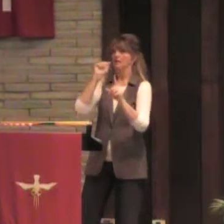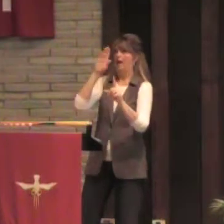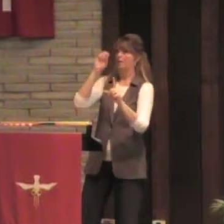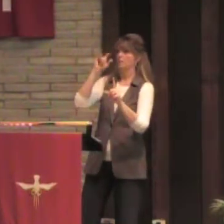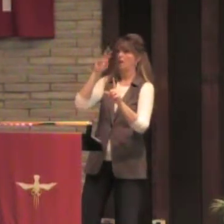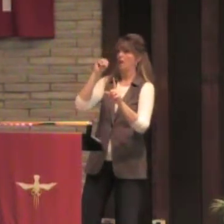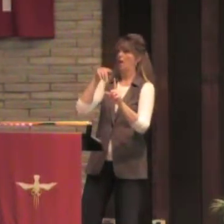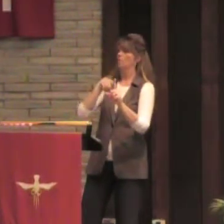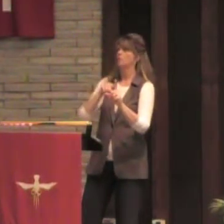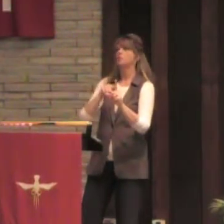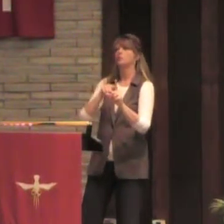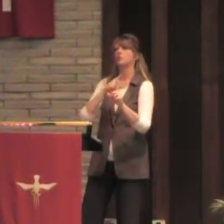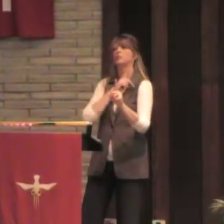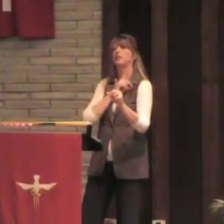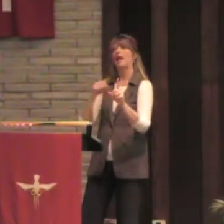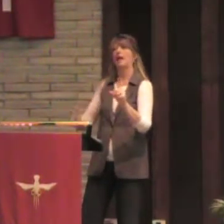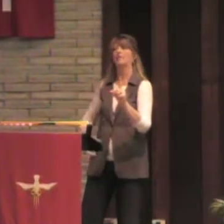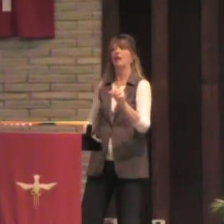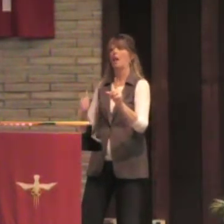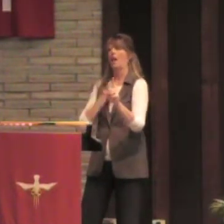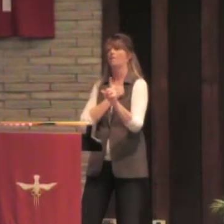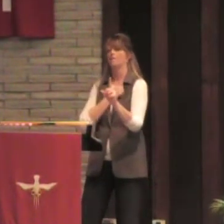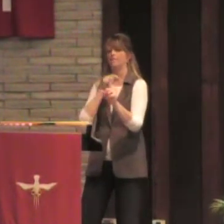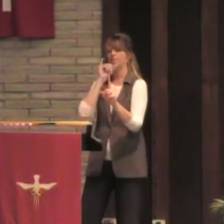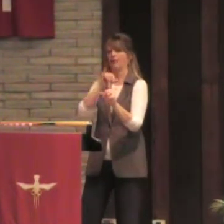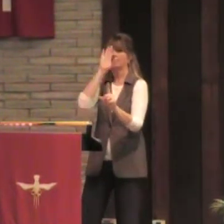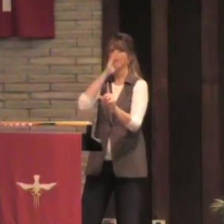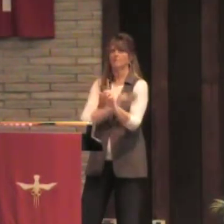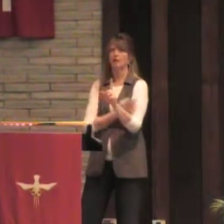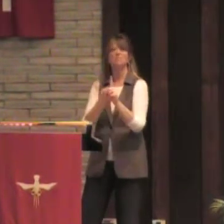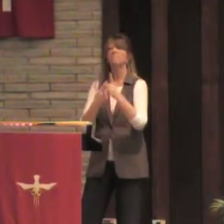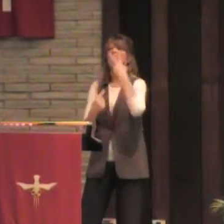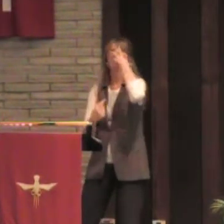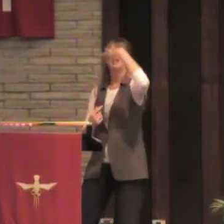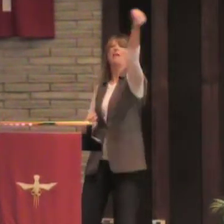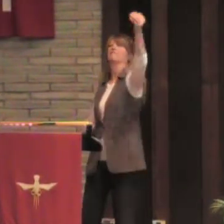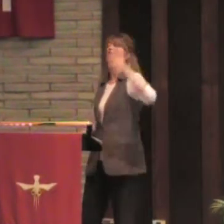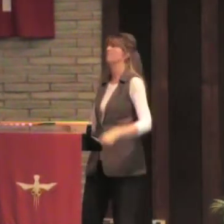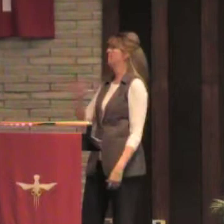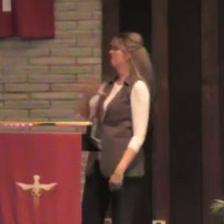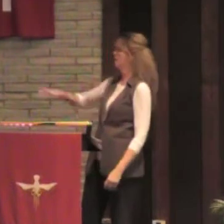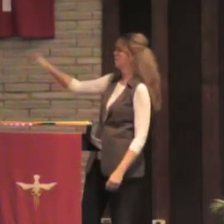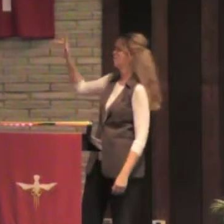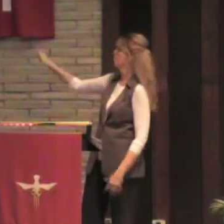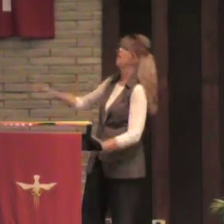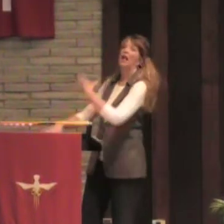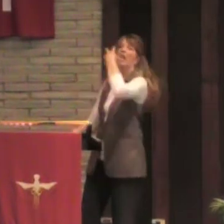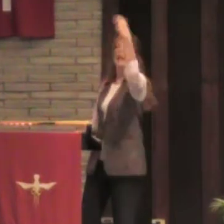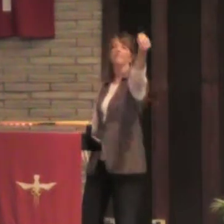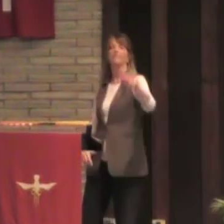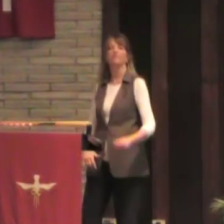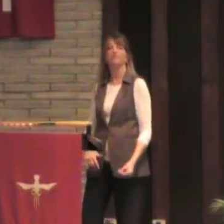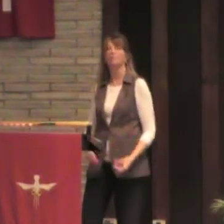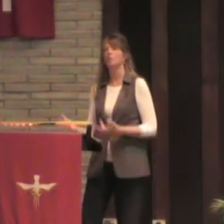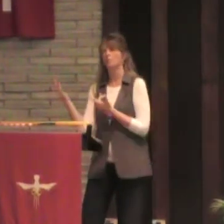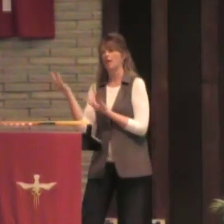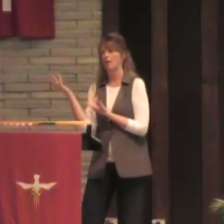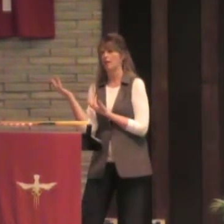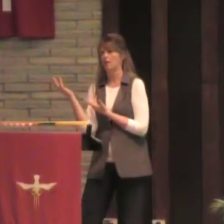and just kept thinking about what he was going to do. Now, you have to understand that David loved Absalom, but Absalom